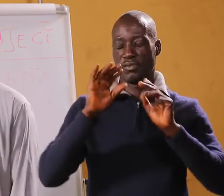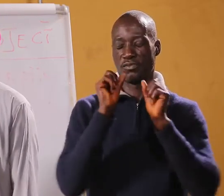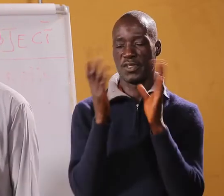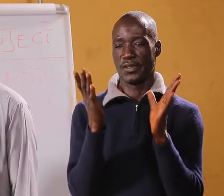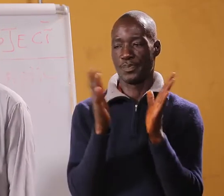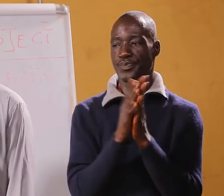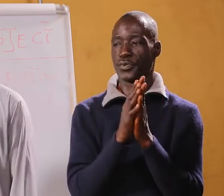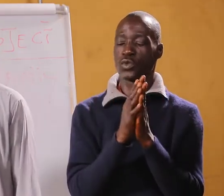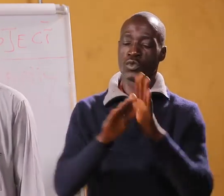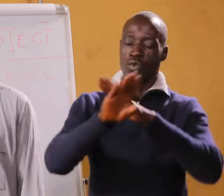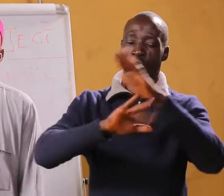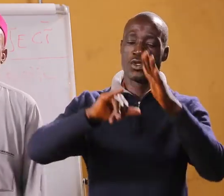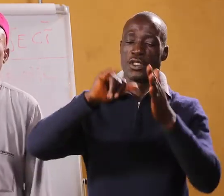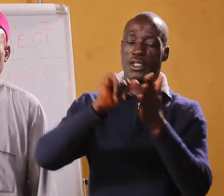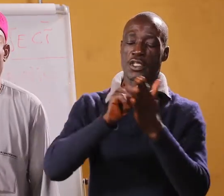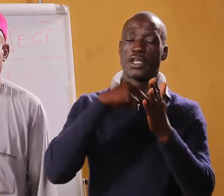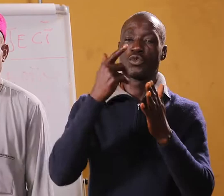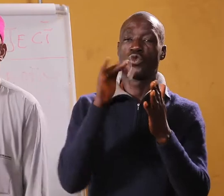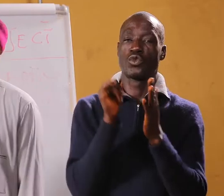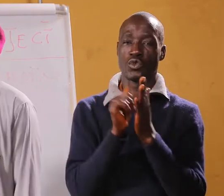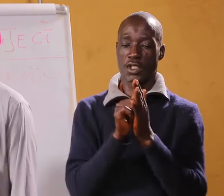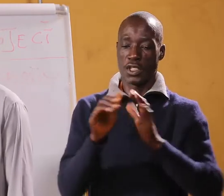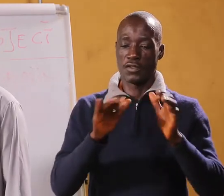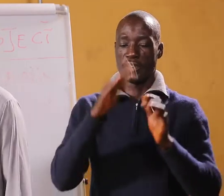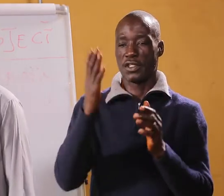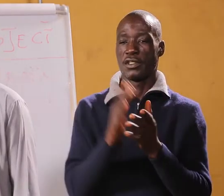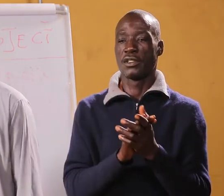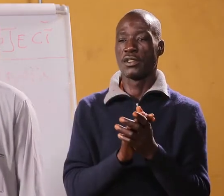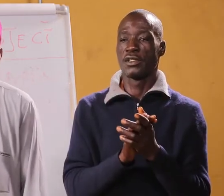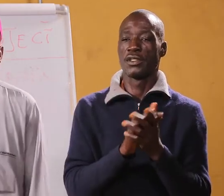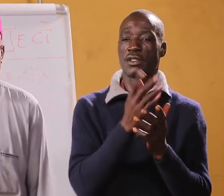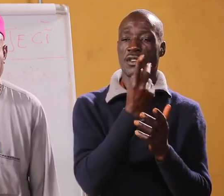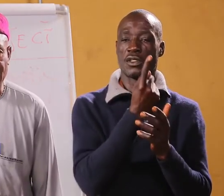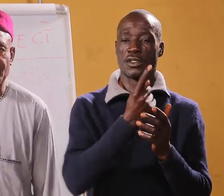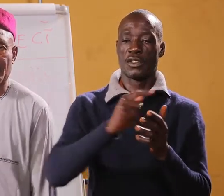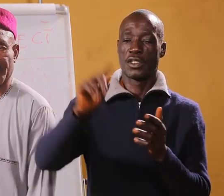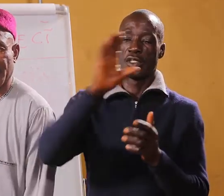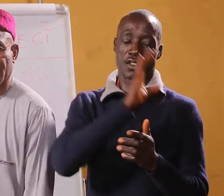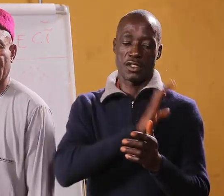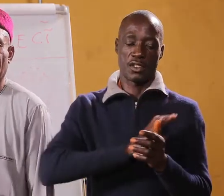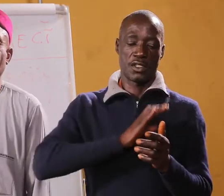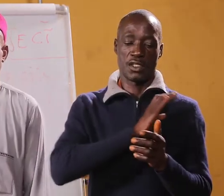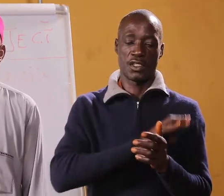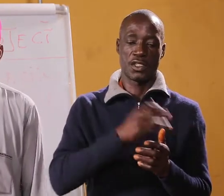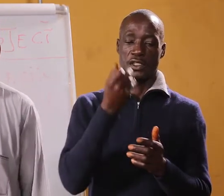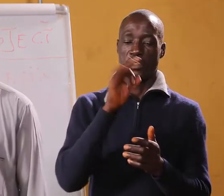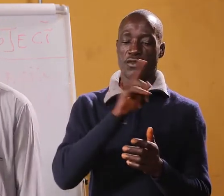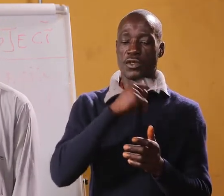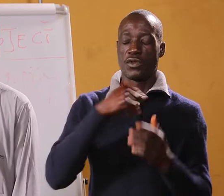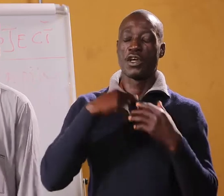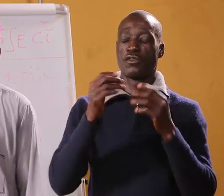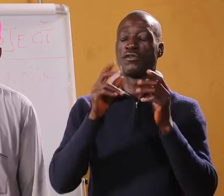conurbation. So under that, we equally talked about the characteristics and so on.